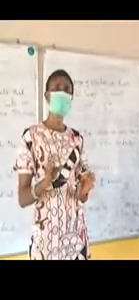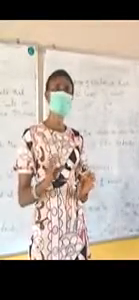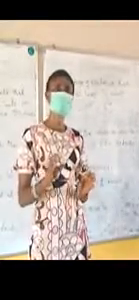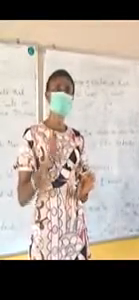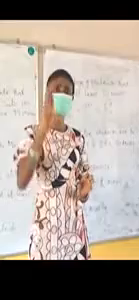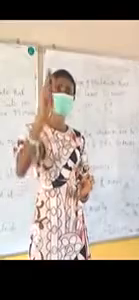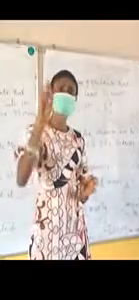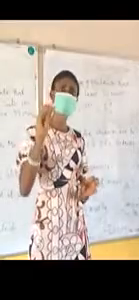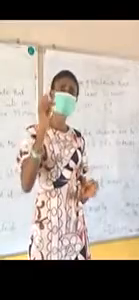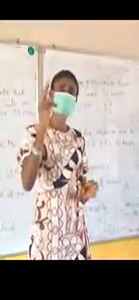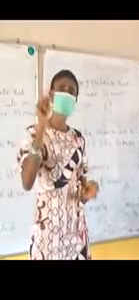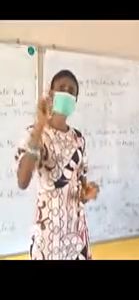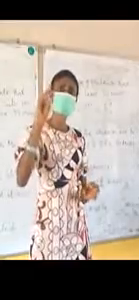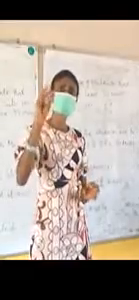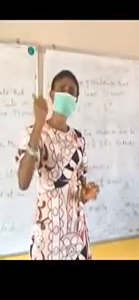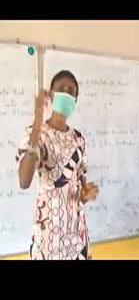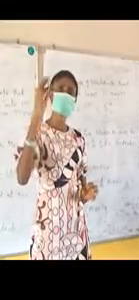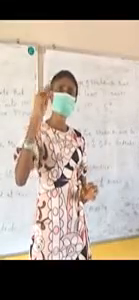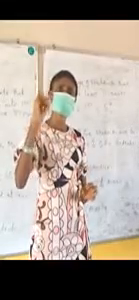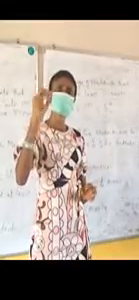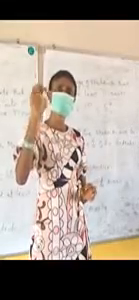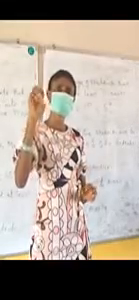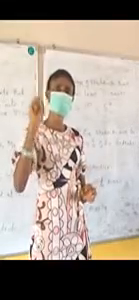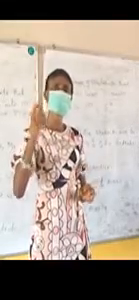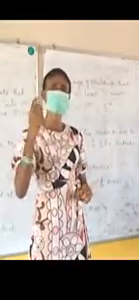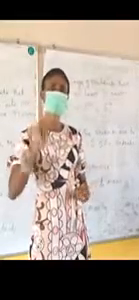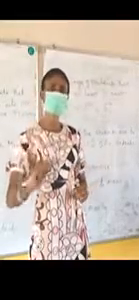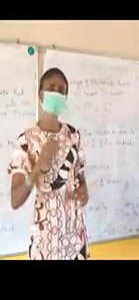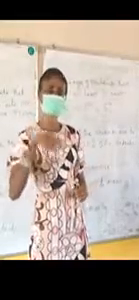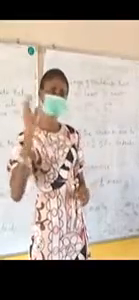have here will give you the pass mark.